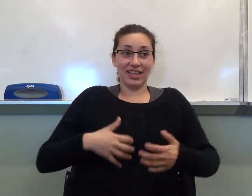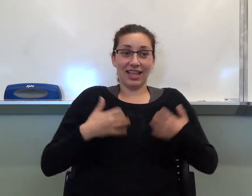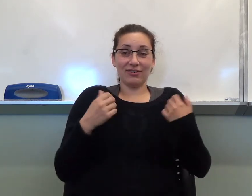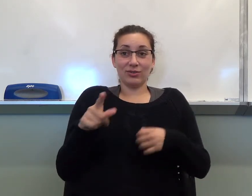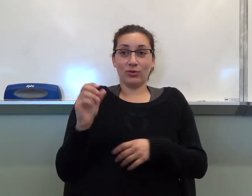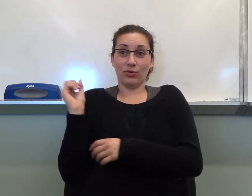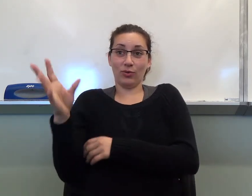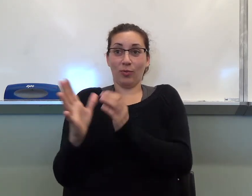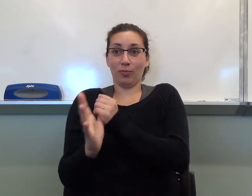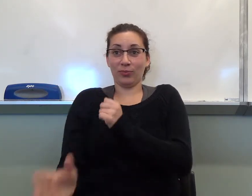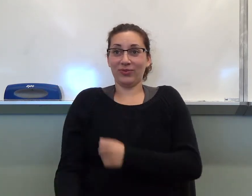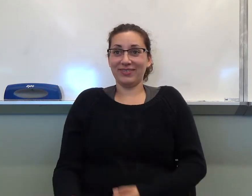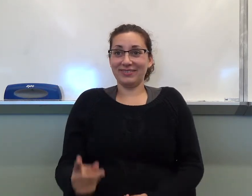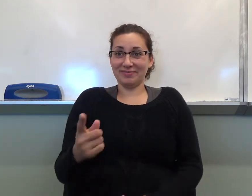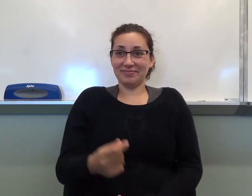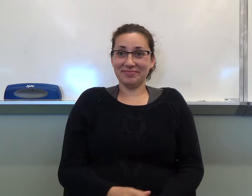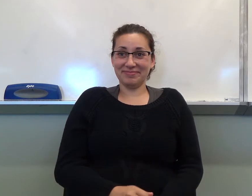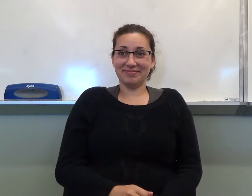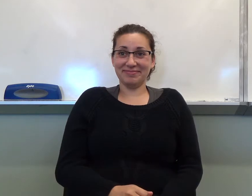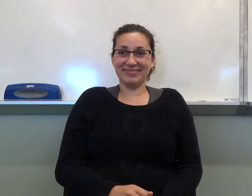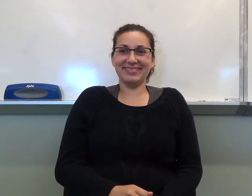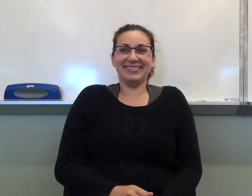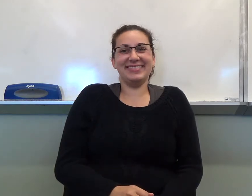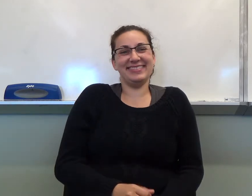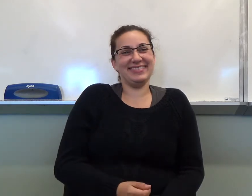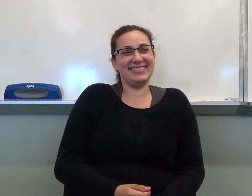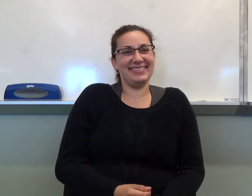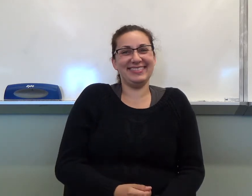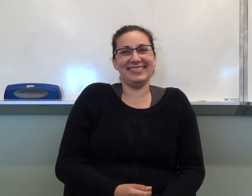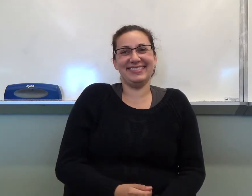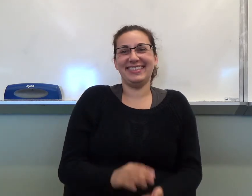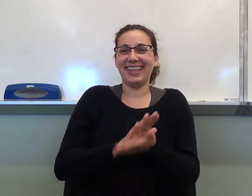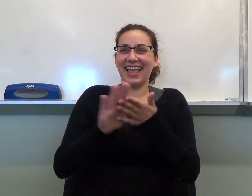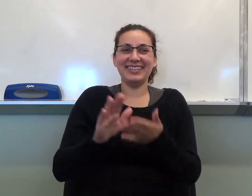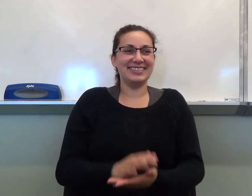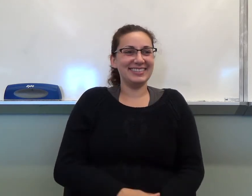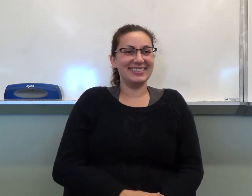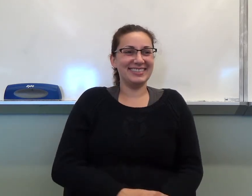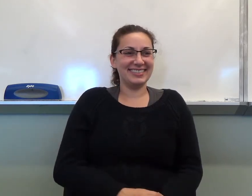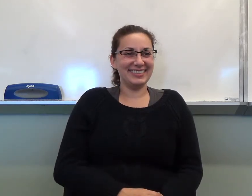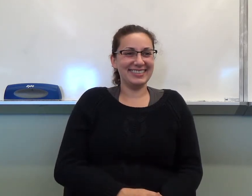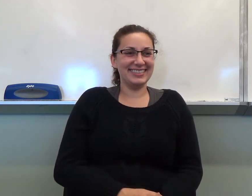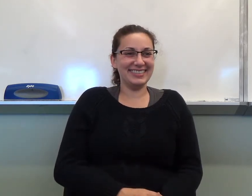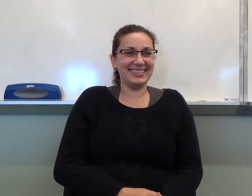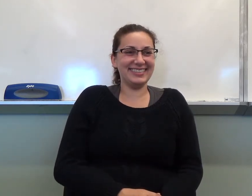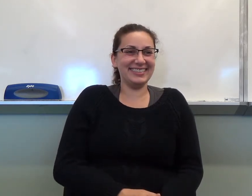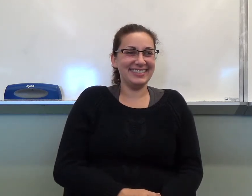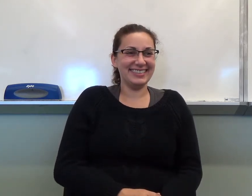And up here you've got length, weight, or mass, and capacity.